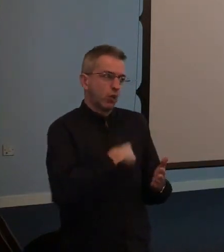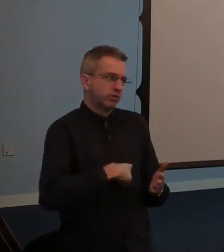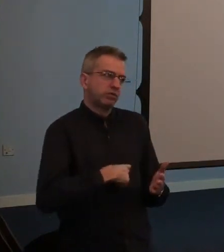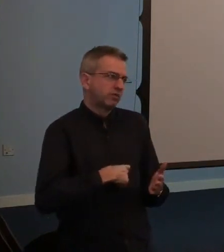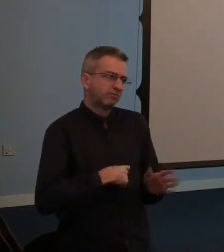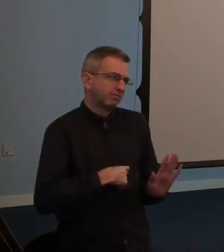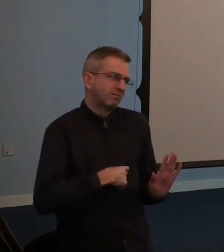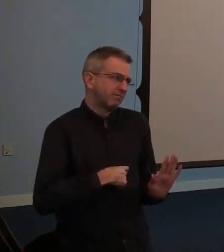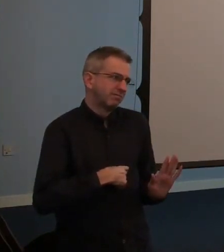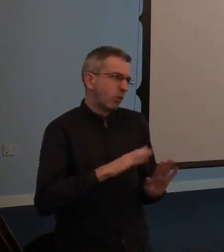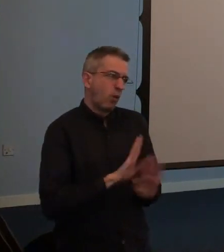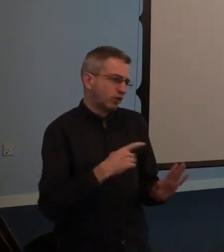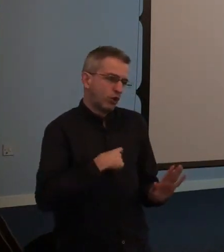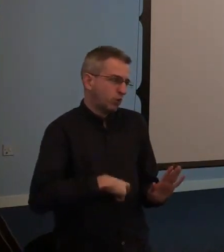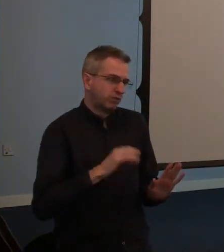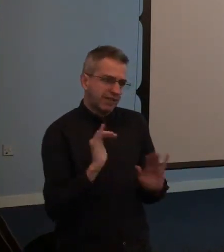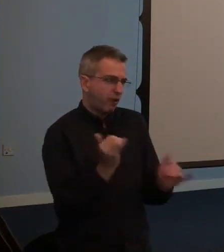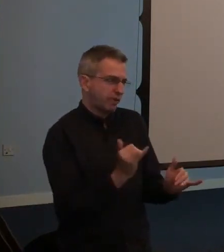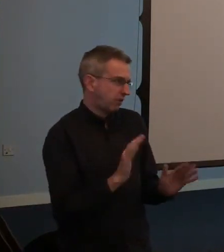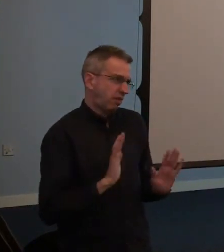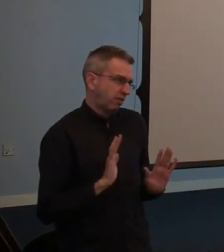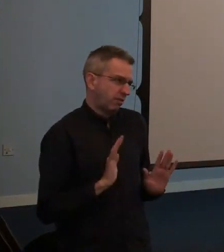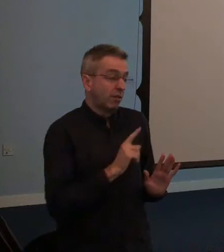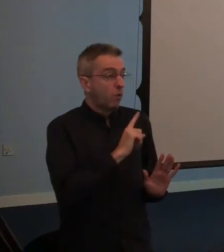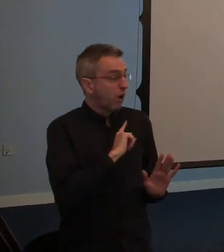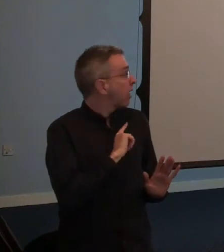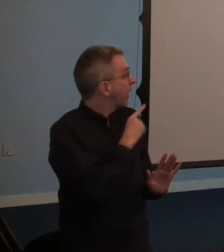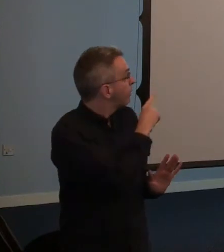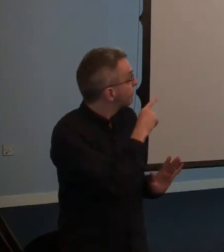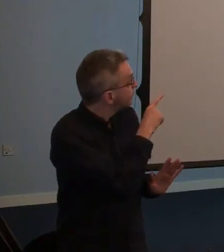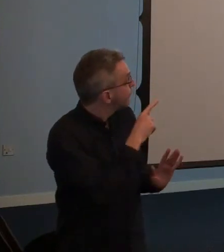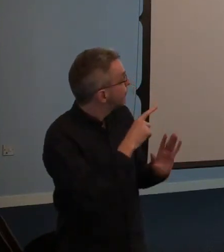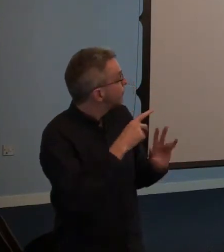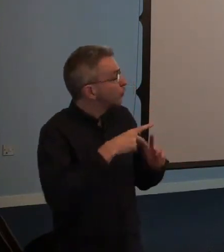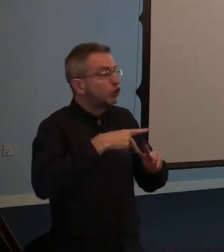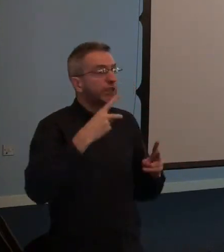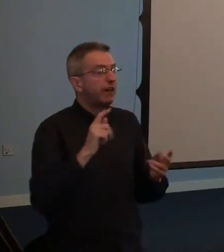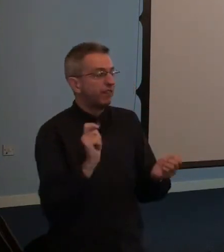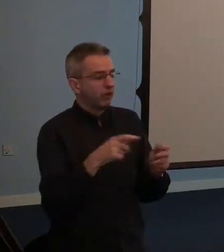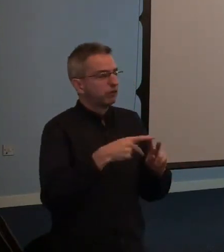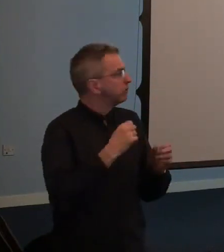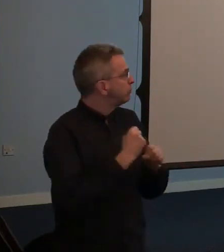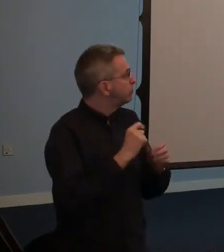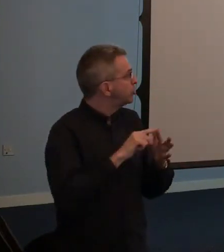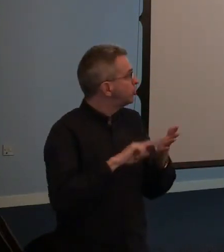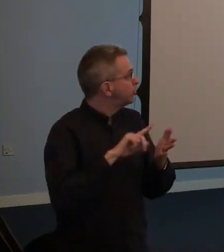could cure that. So there hasn't really been anything on humans. There's been no human experiments. And that's because the gene